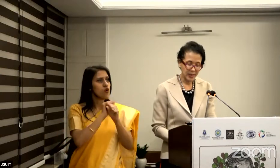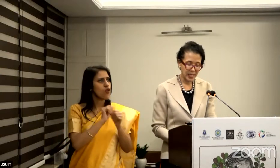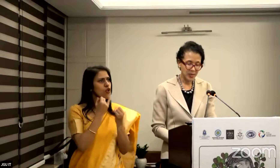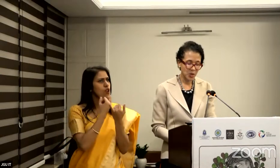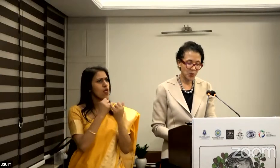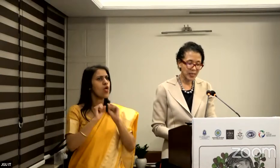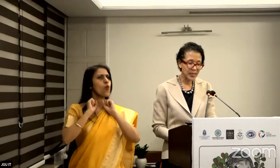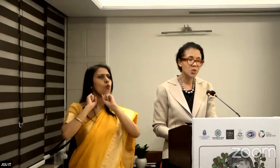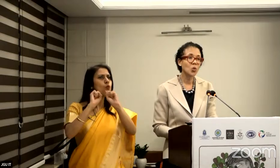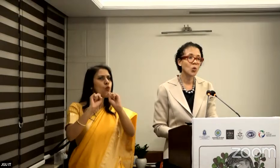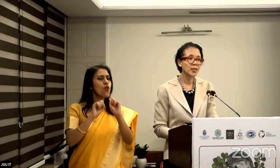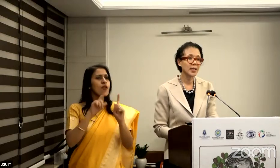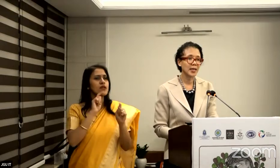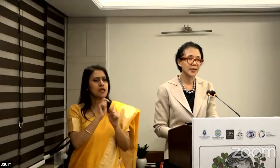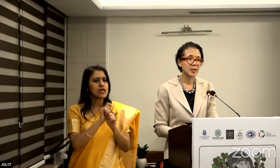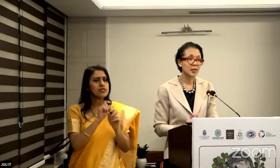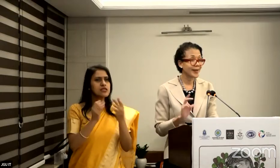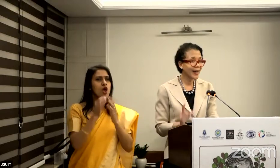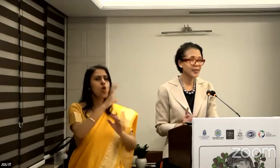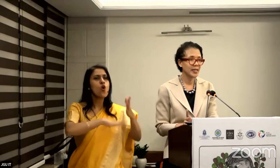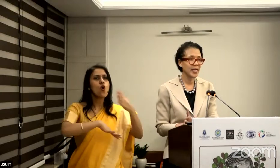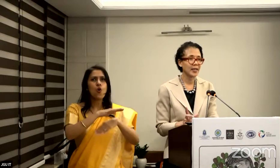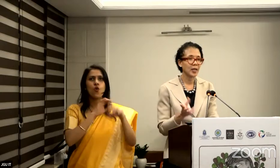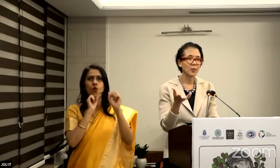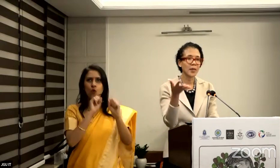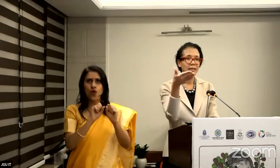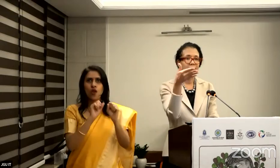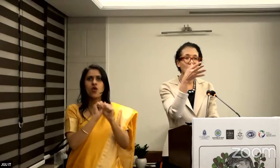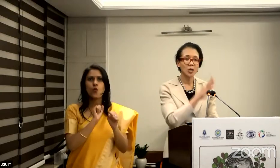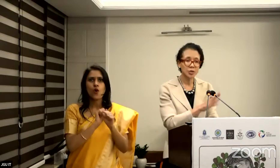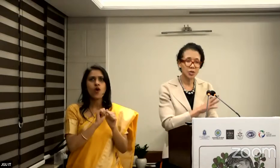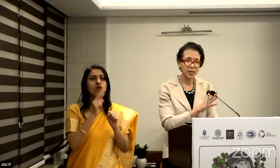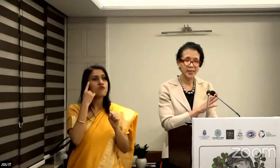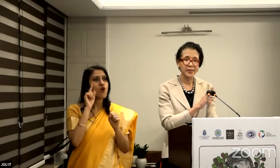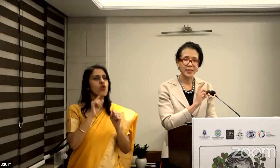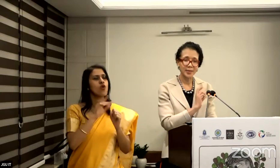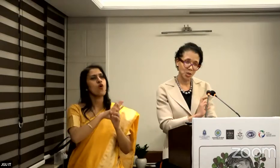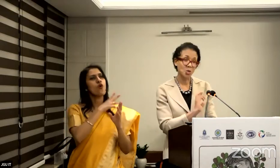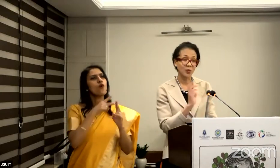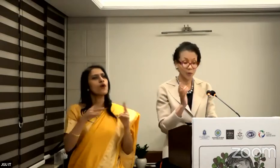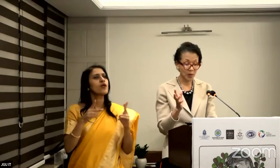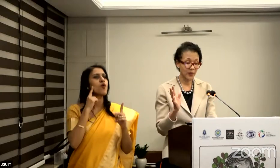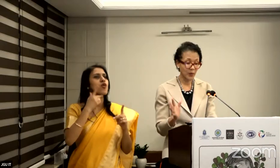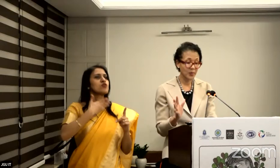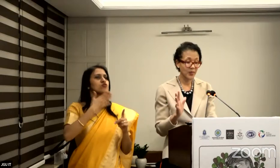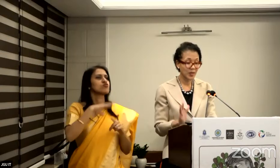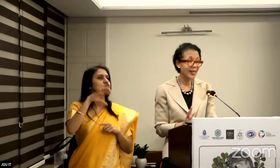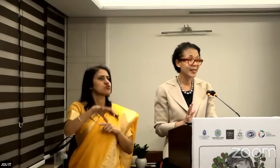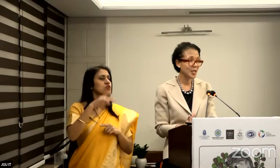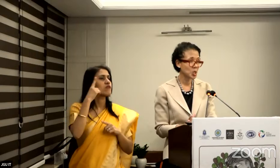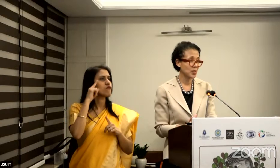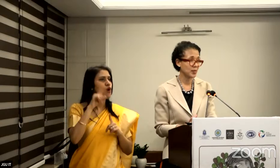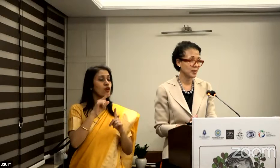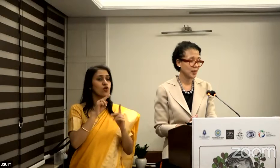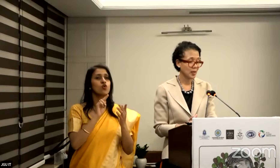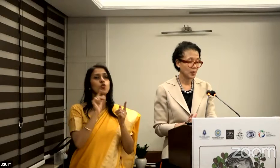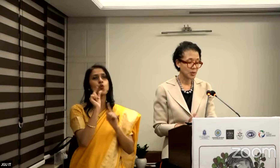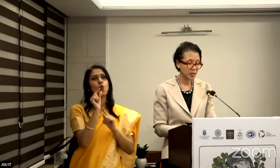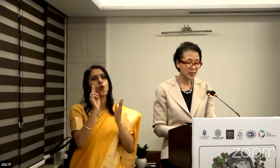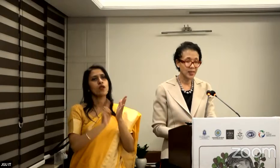independent states to begin to organize, not in the GATT, but in an alternate institutional form, the form of the United